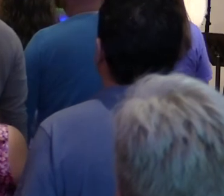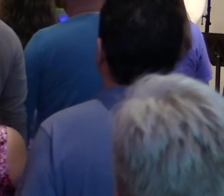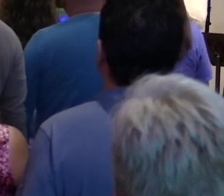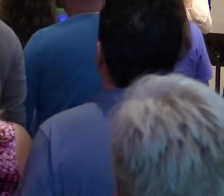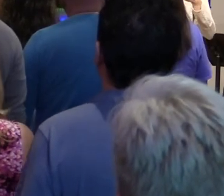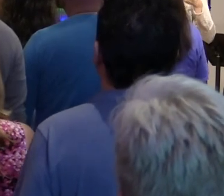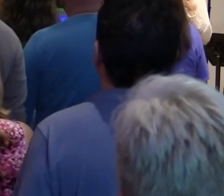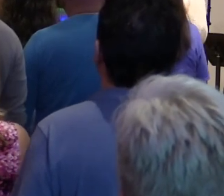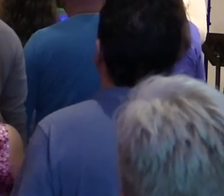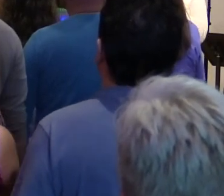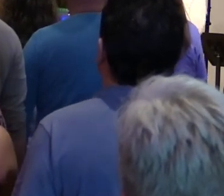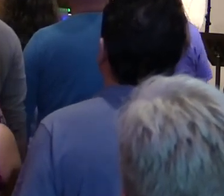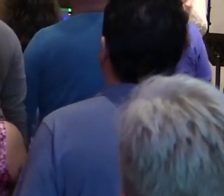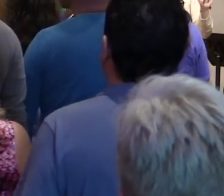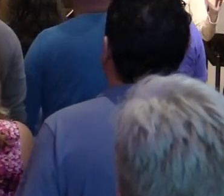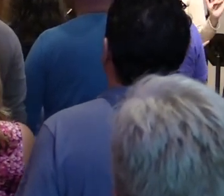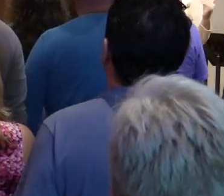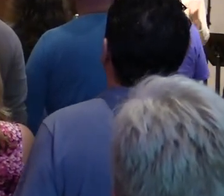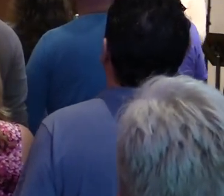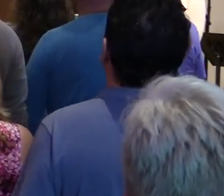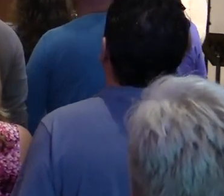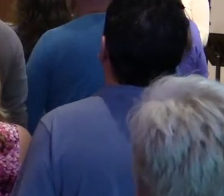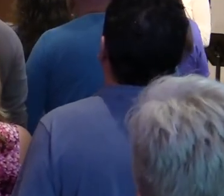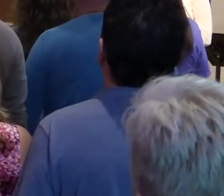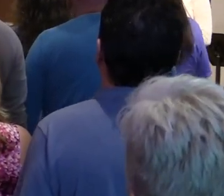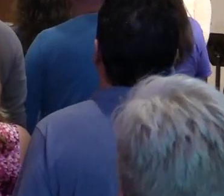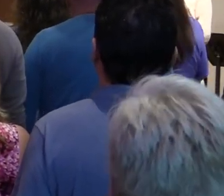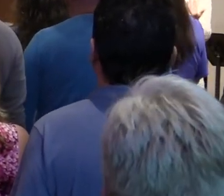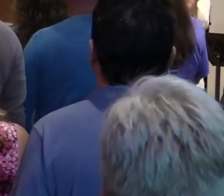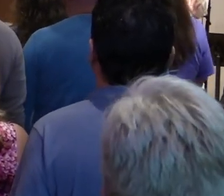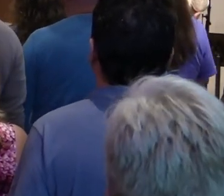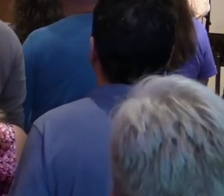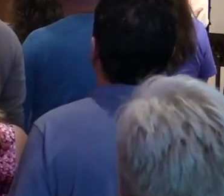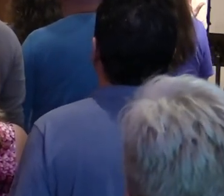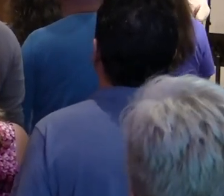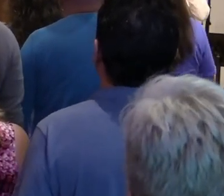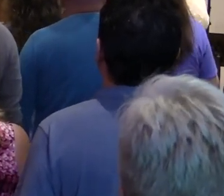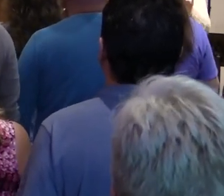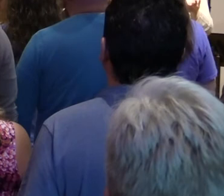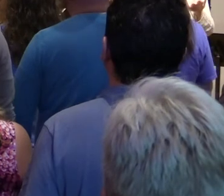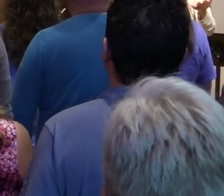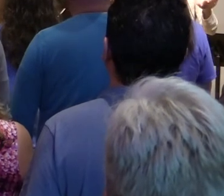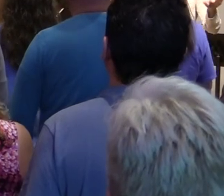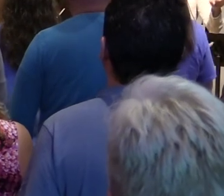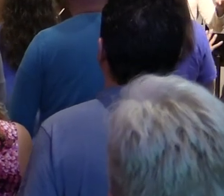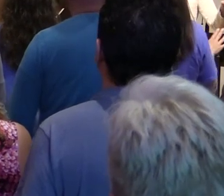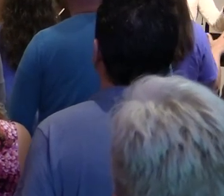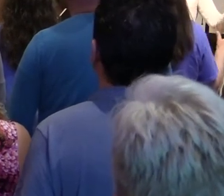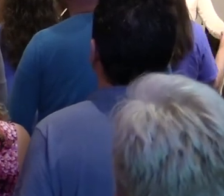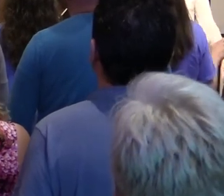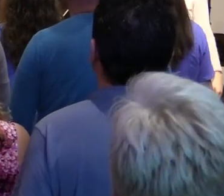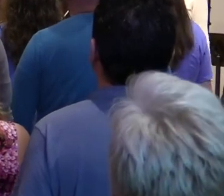be poured out. Fill me up till I overflow with you.